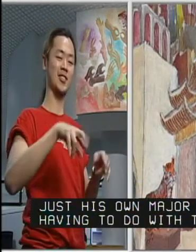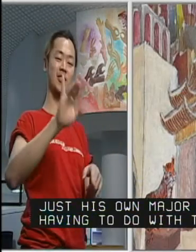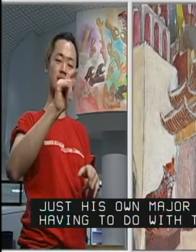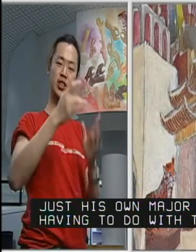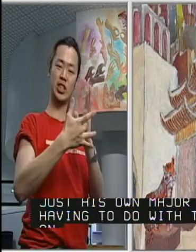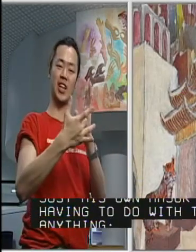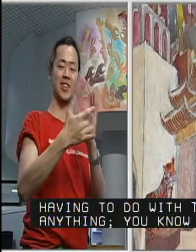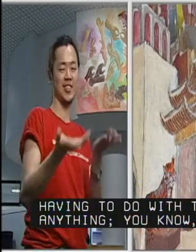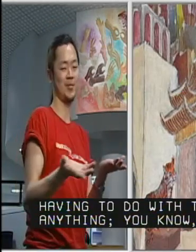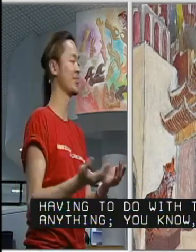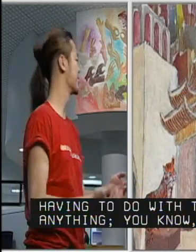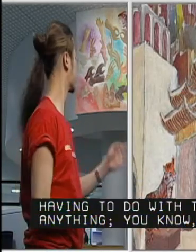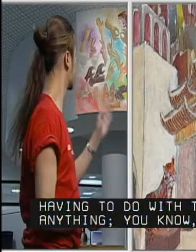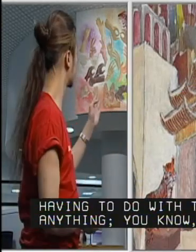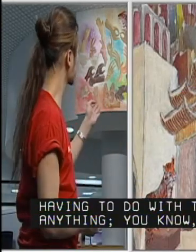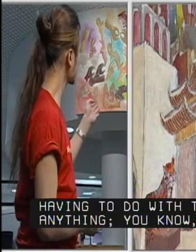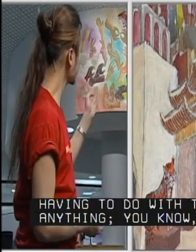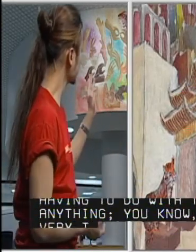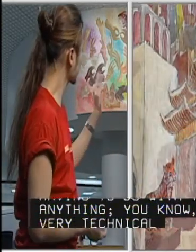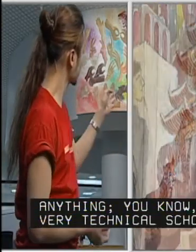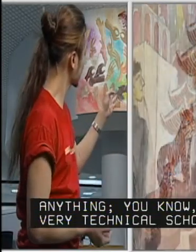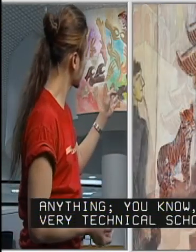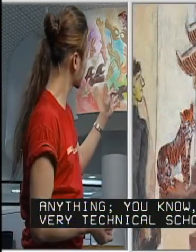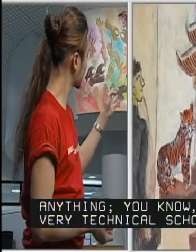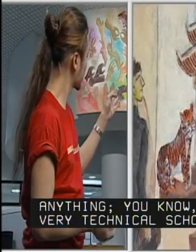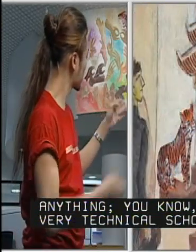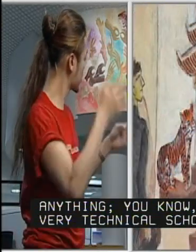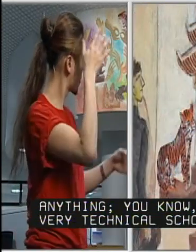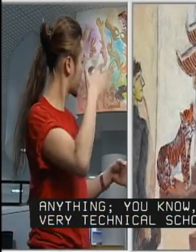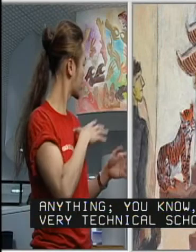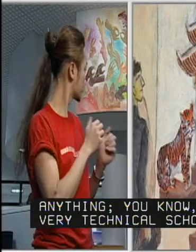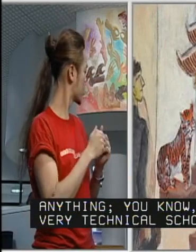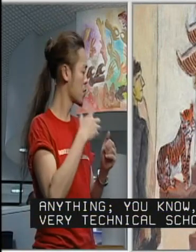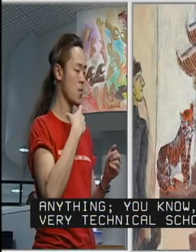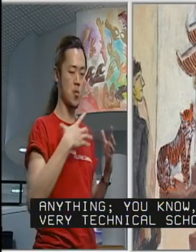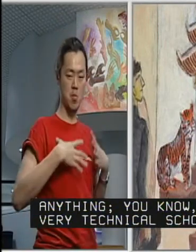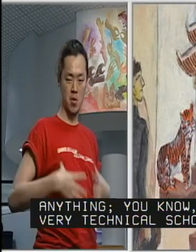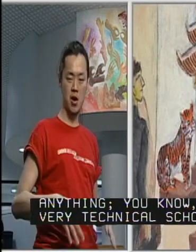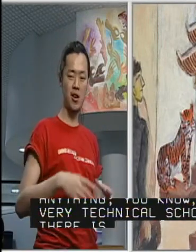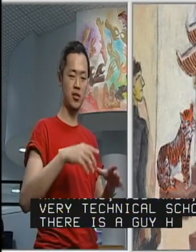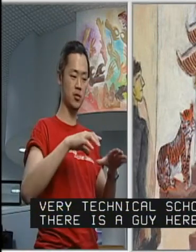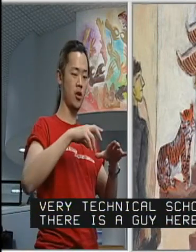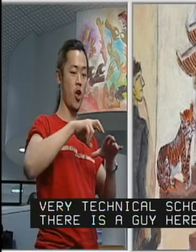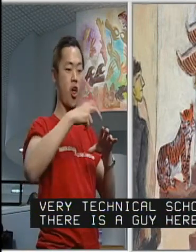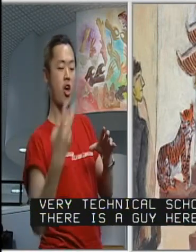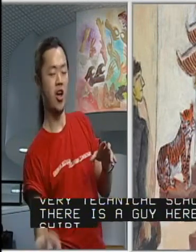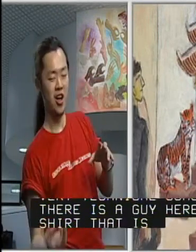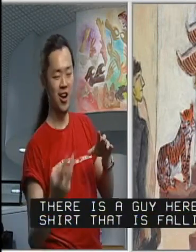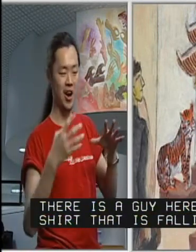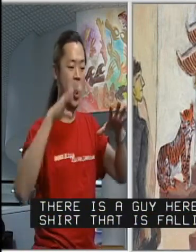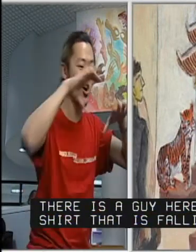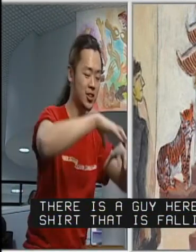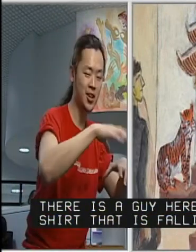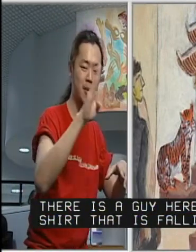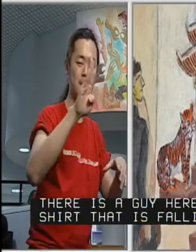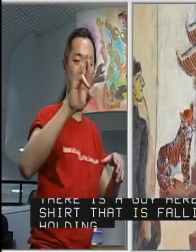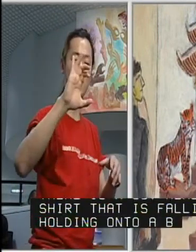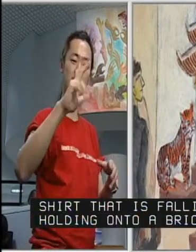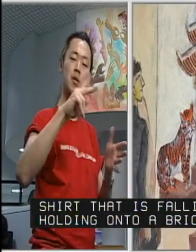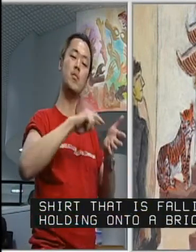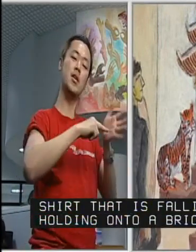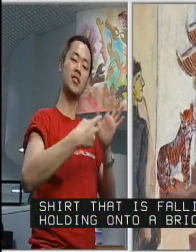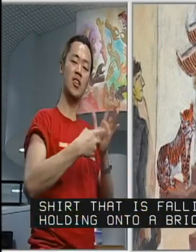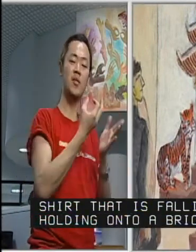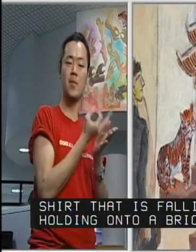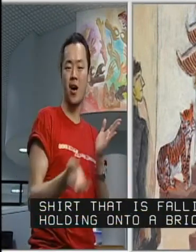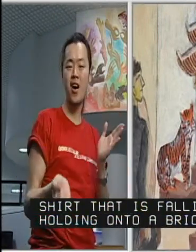do with the arts or anything, RIT being a very technical school. There's a guy here with a red shirt that's falling off and holding